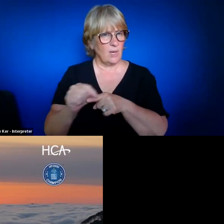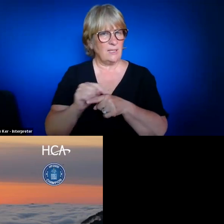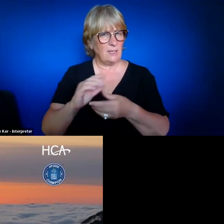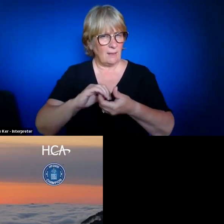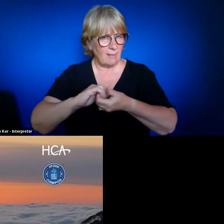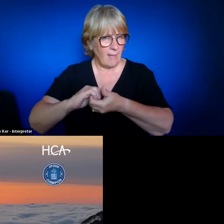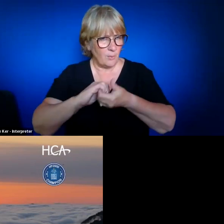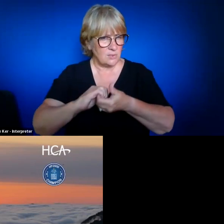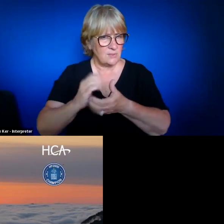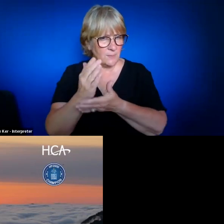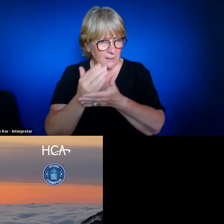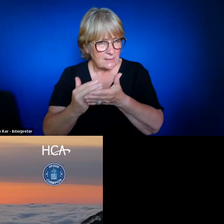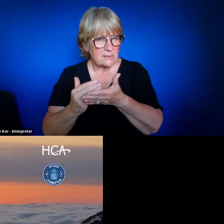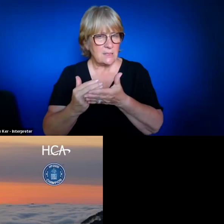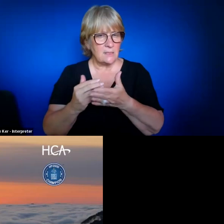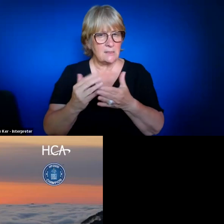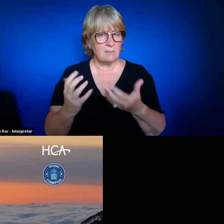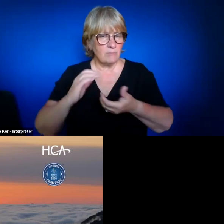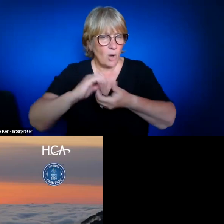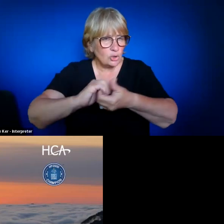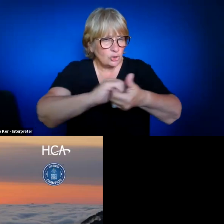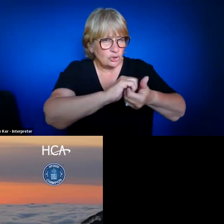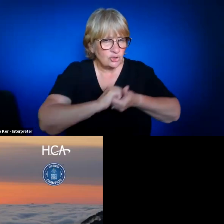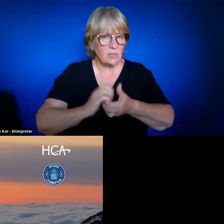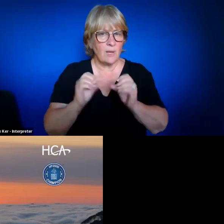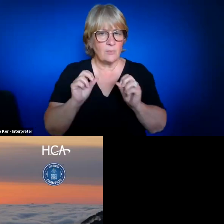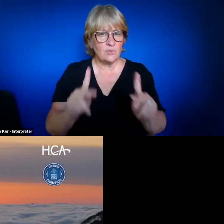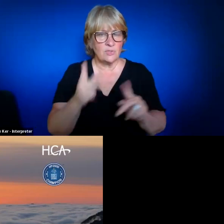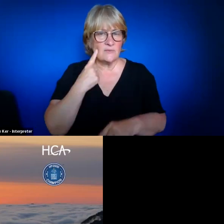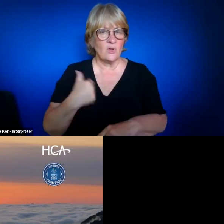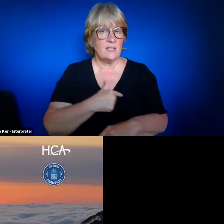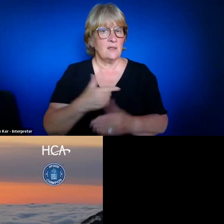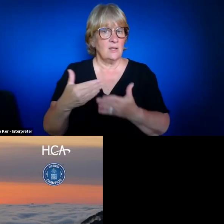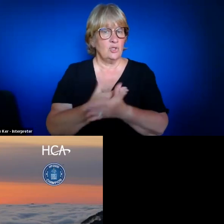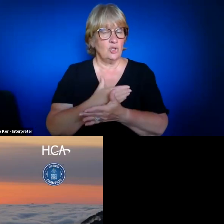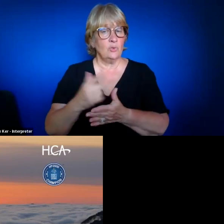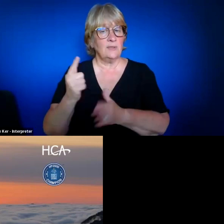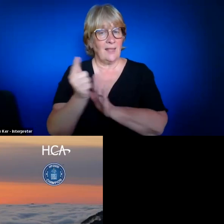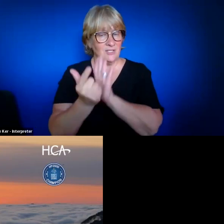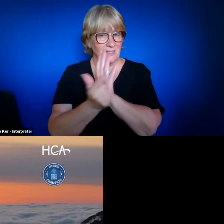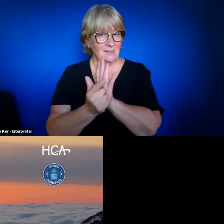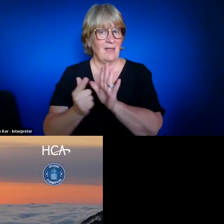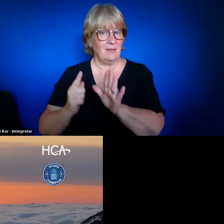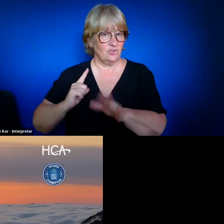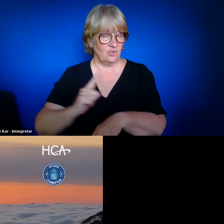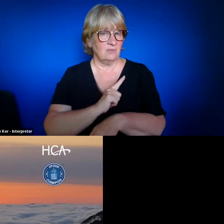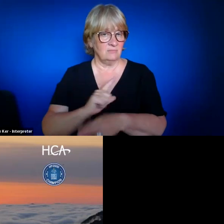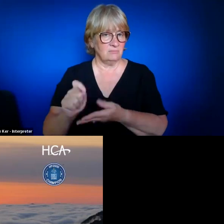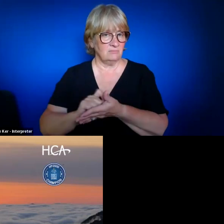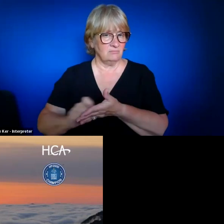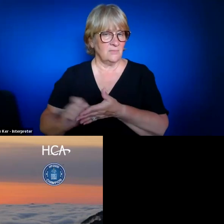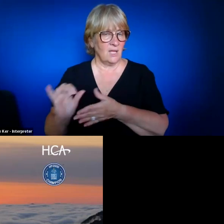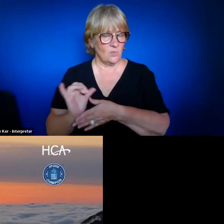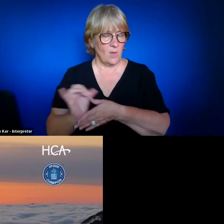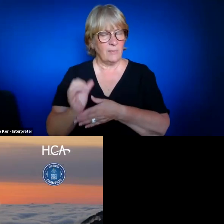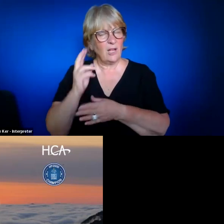and some partnership opportunities for us in the new piece of legislation as well. So be looking, I think, for a